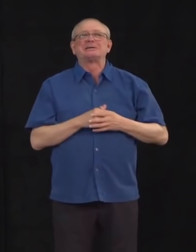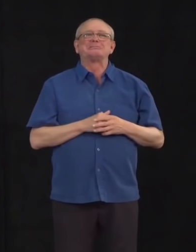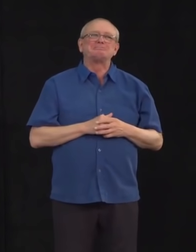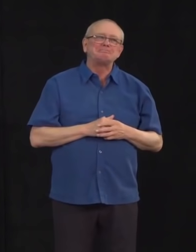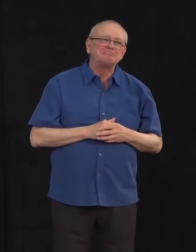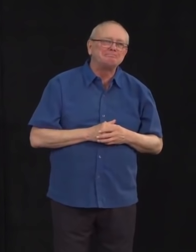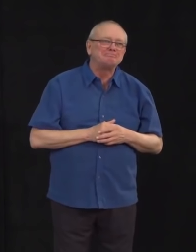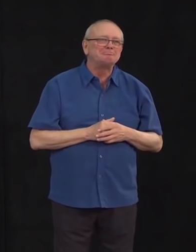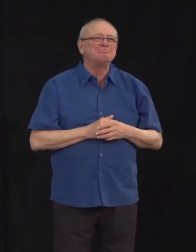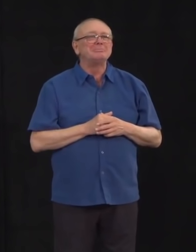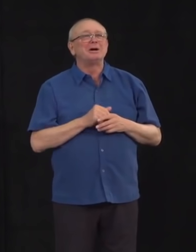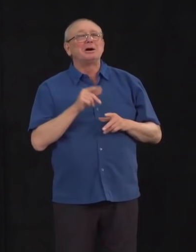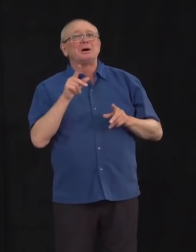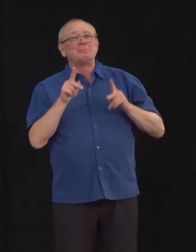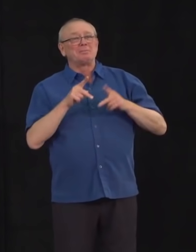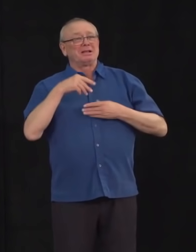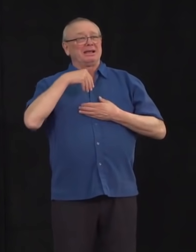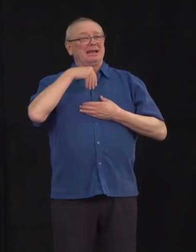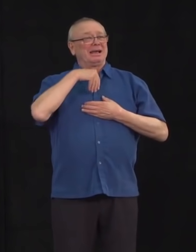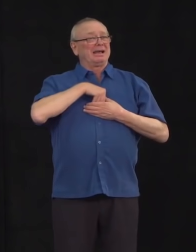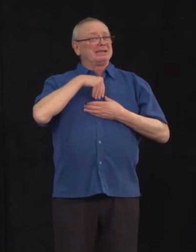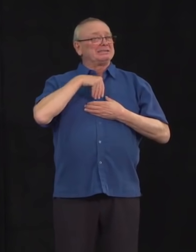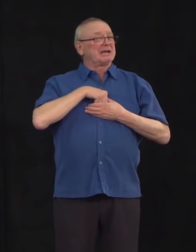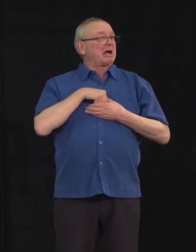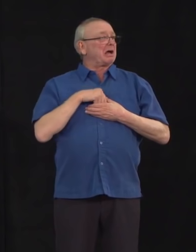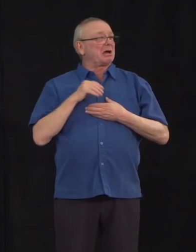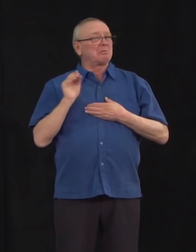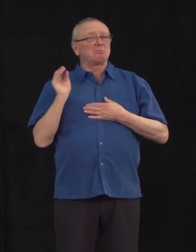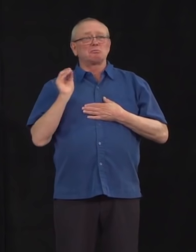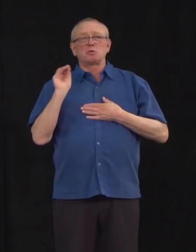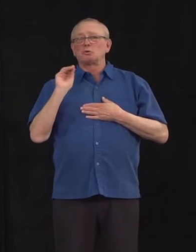asymptomatic within an outbreak setting have a much